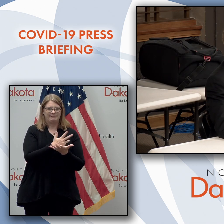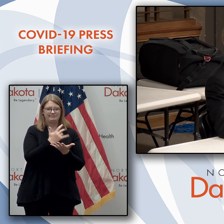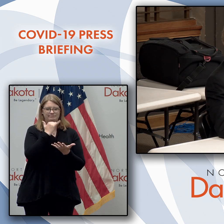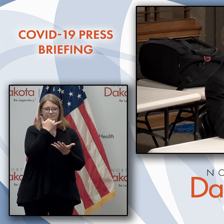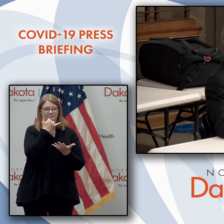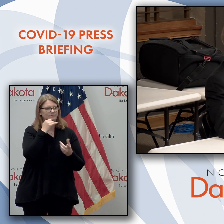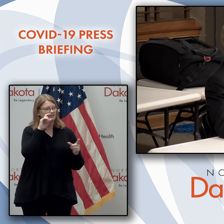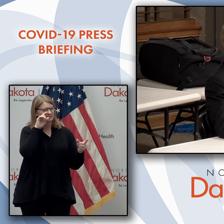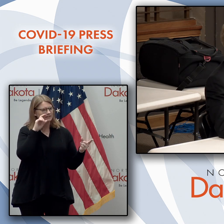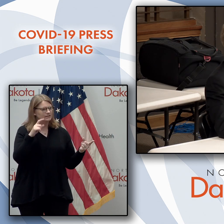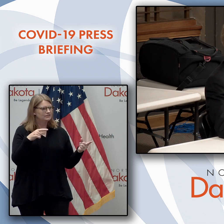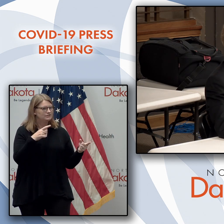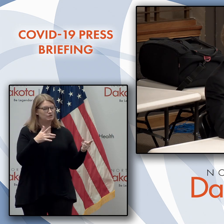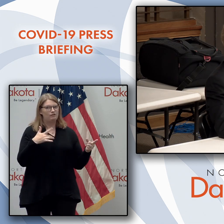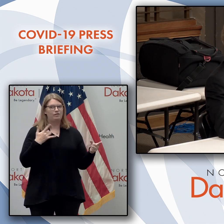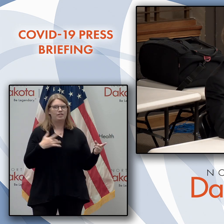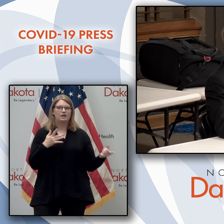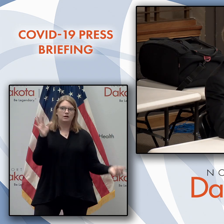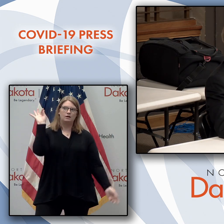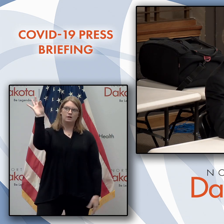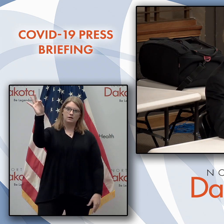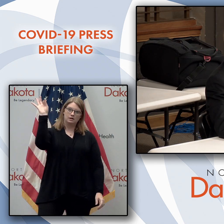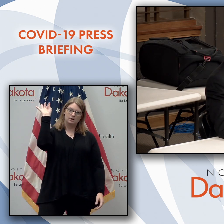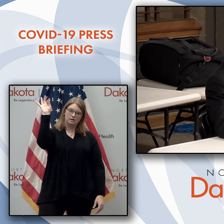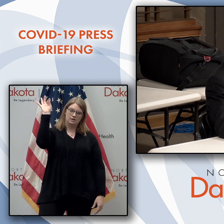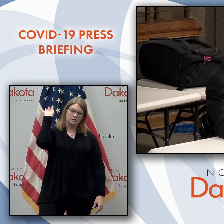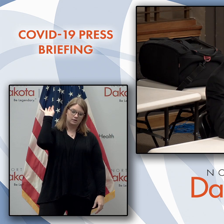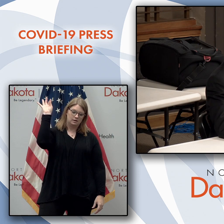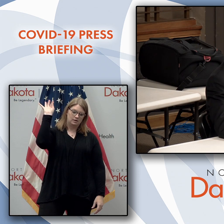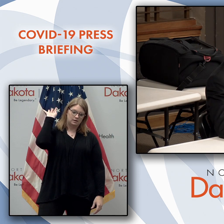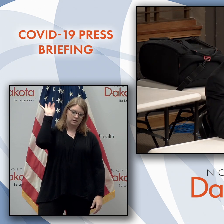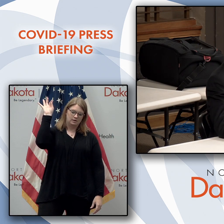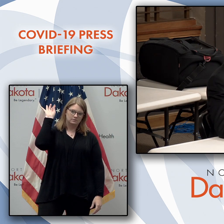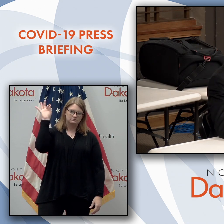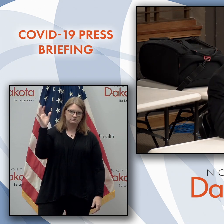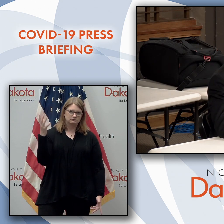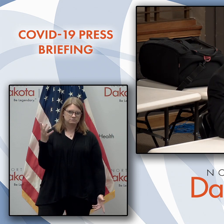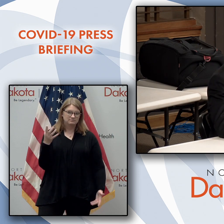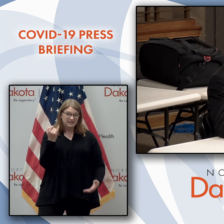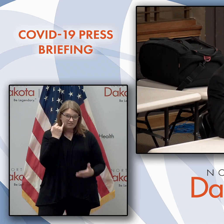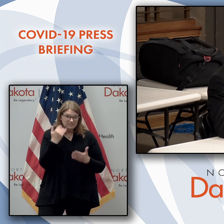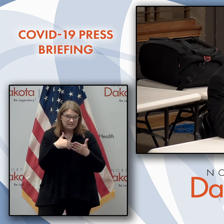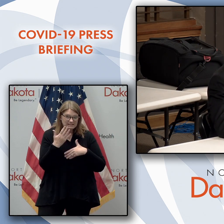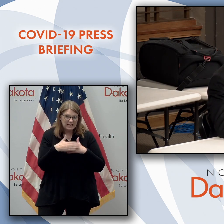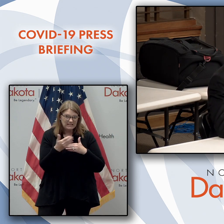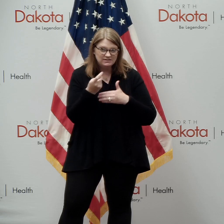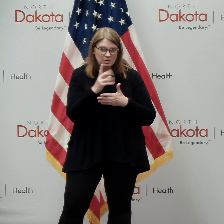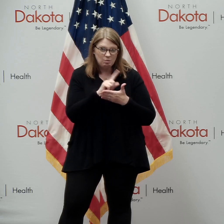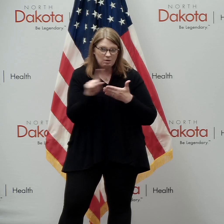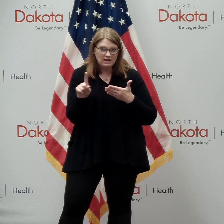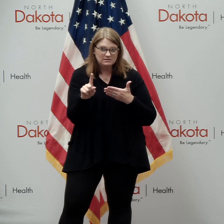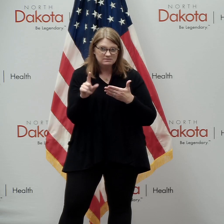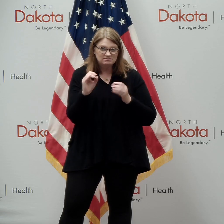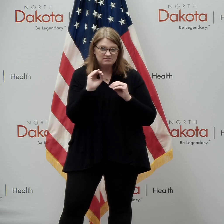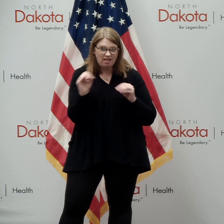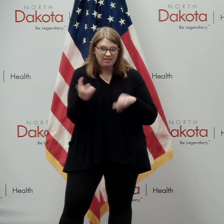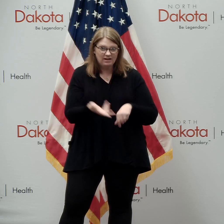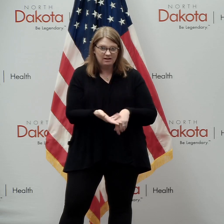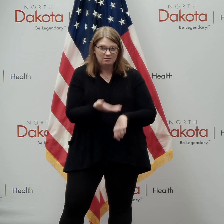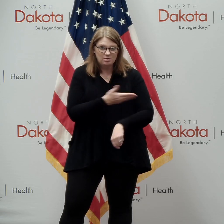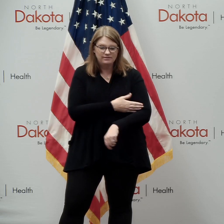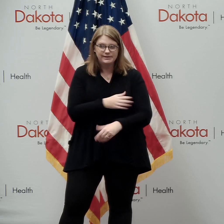yourself preaching to the choir? And what happens if things don't improve over the next few weeks? Well, I think to